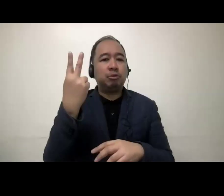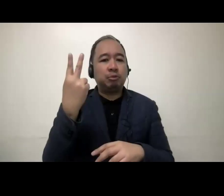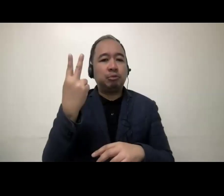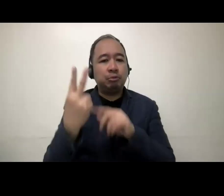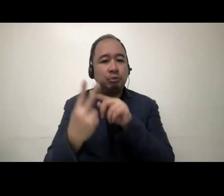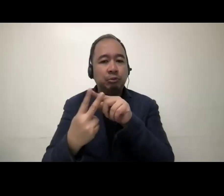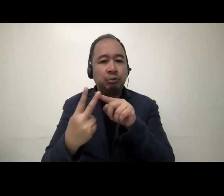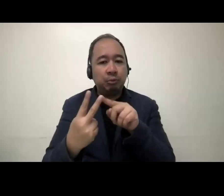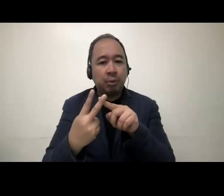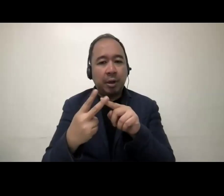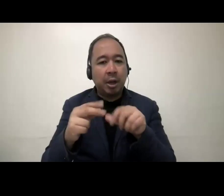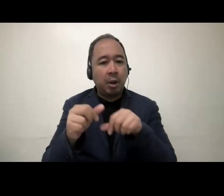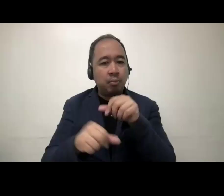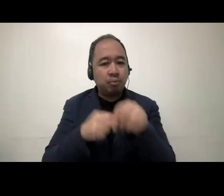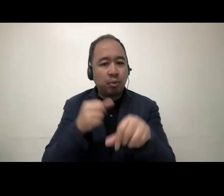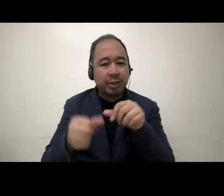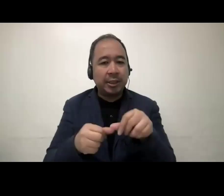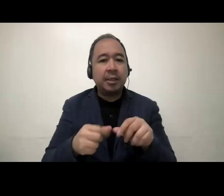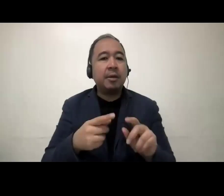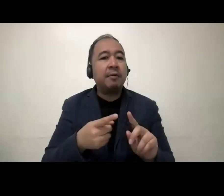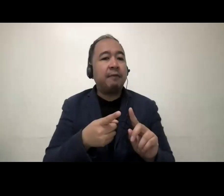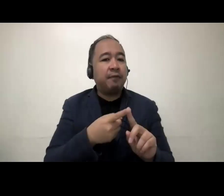which affected people,